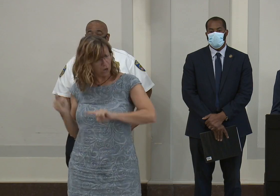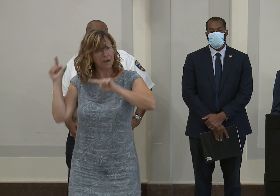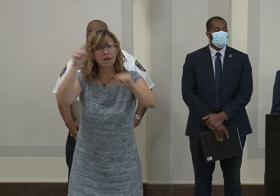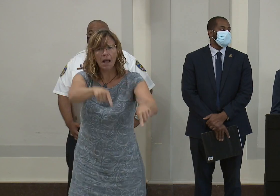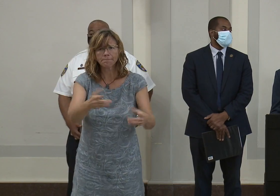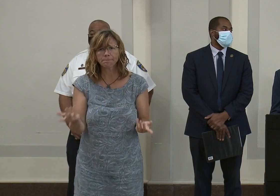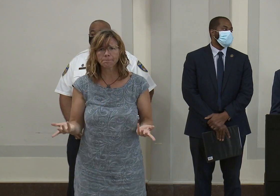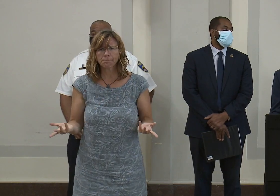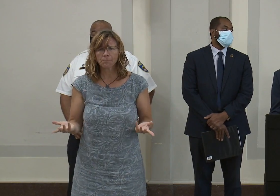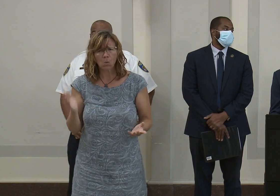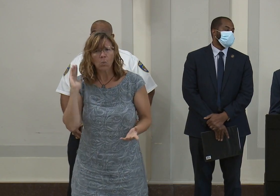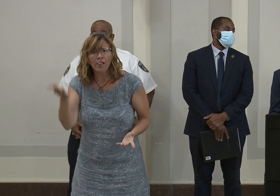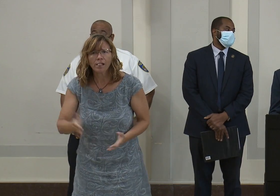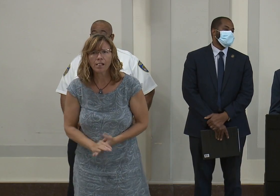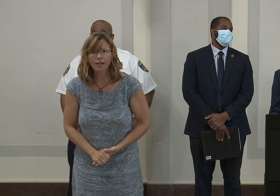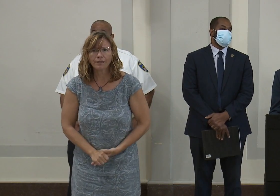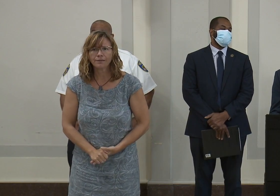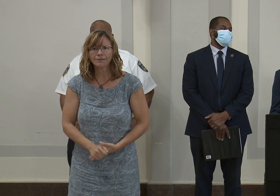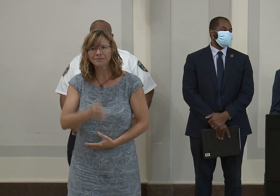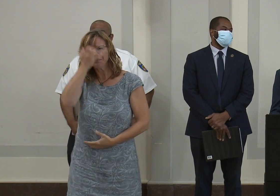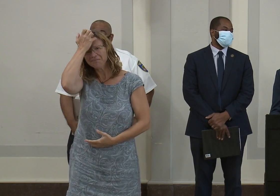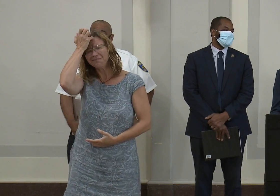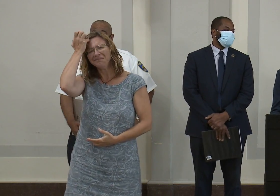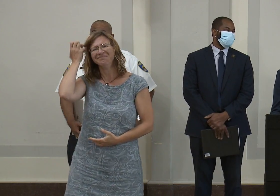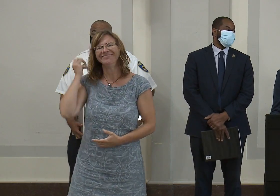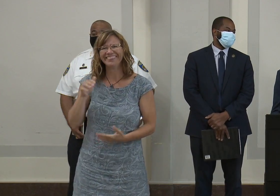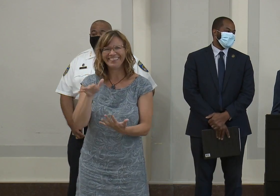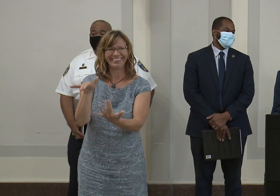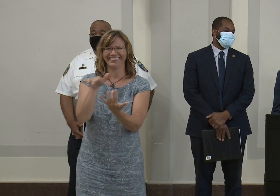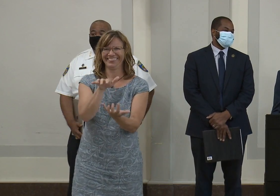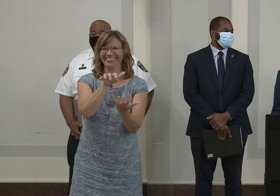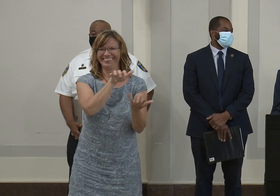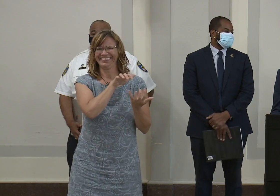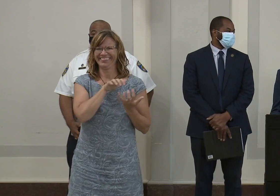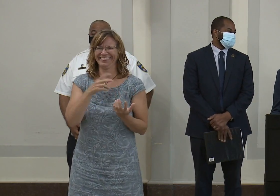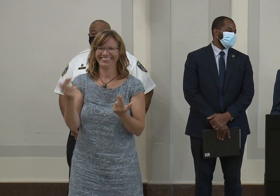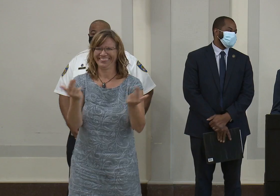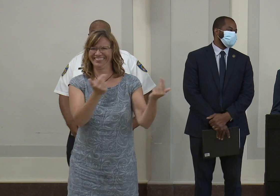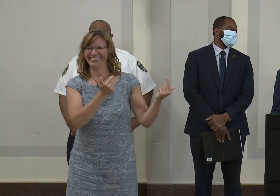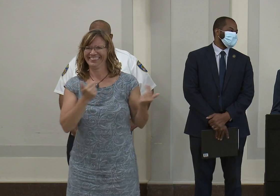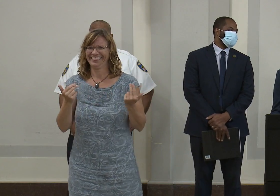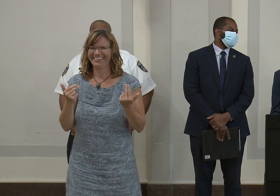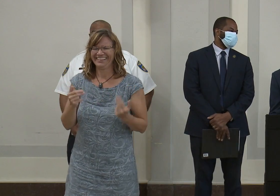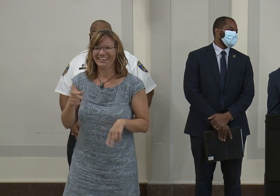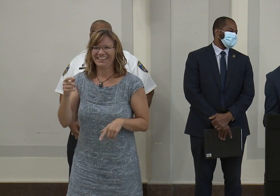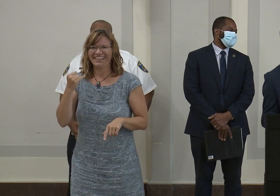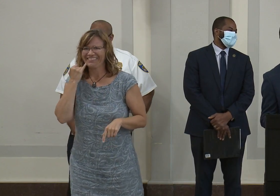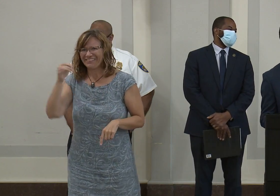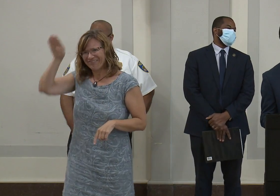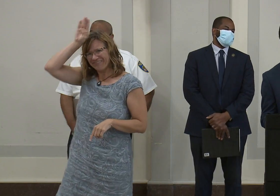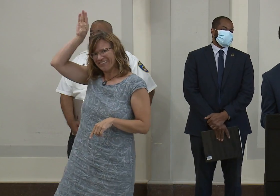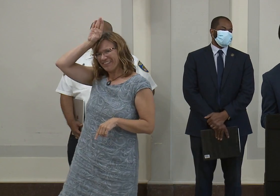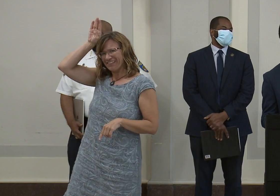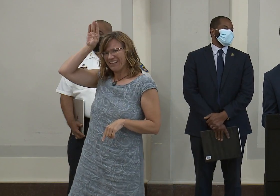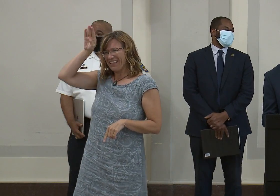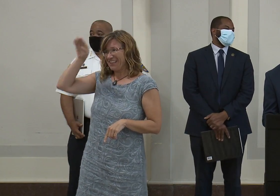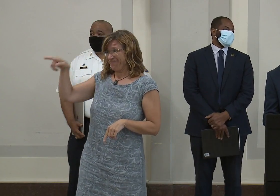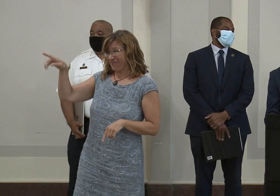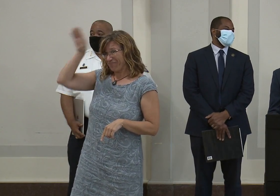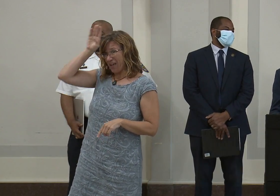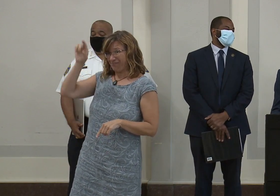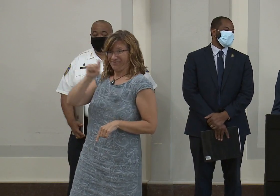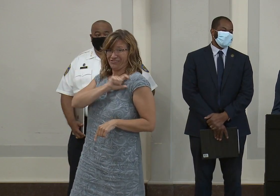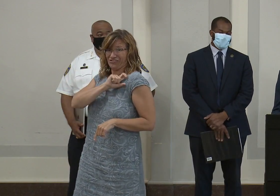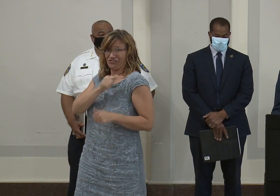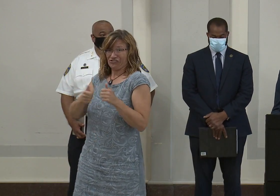Ford's house, and where he comes from, they don't do crabs well. And with that, yeah, we have to make sure that the chief knows how to pick them